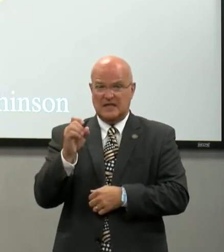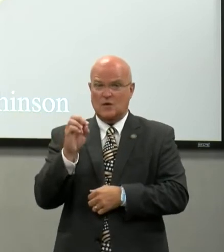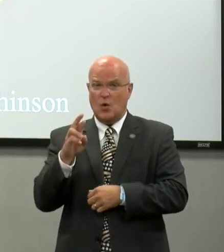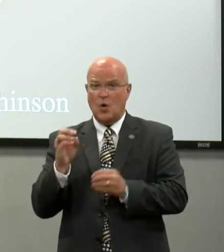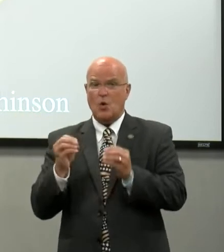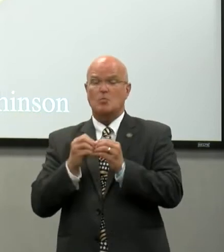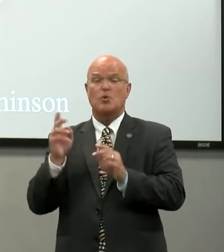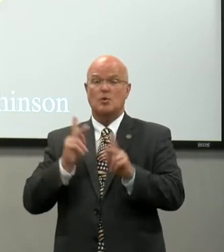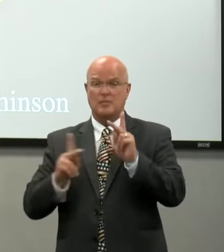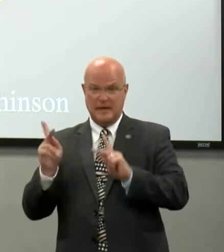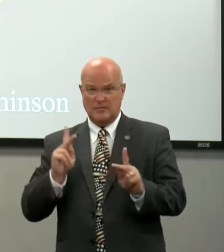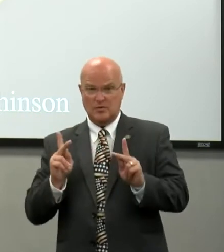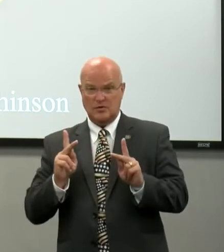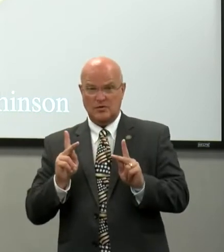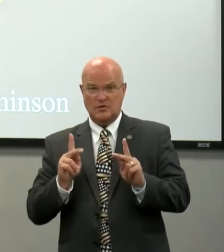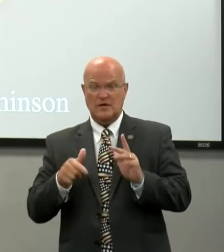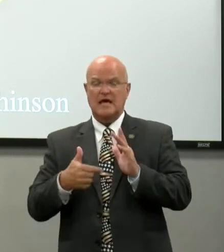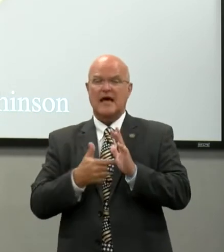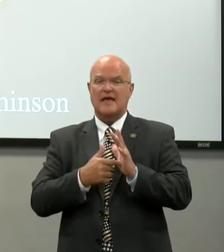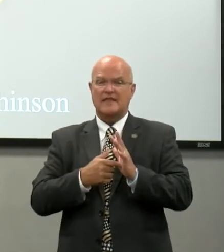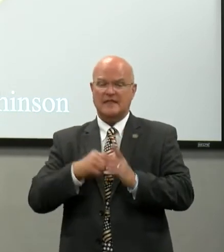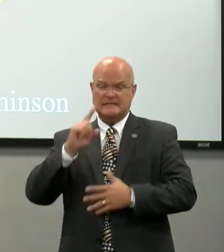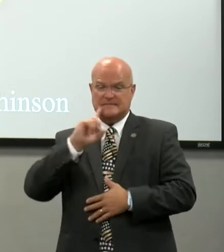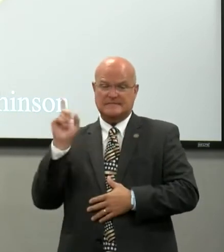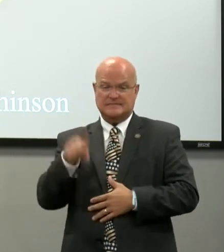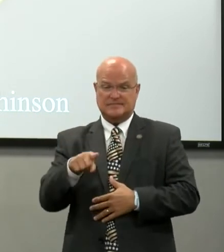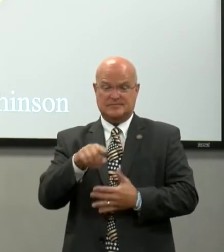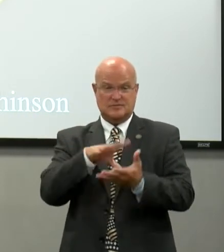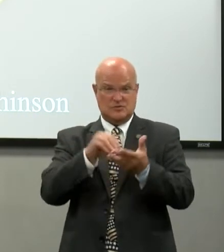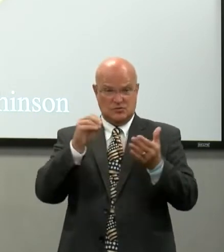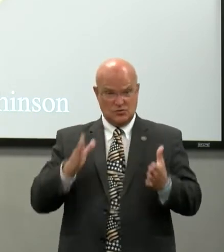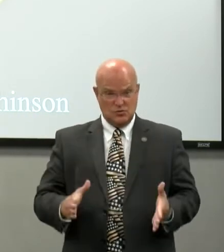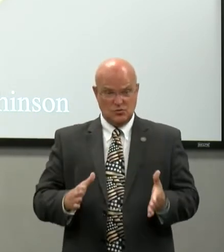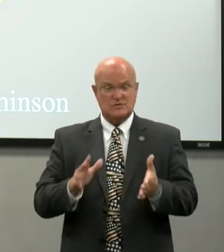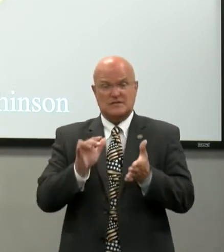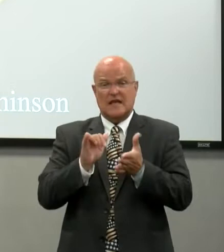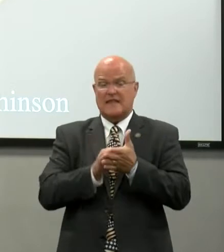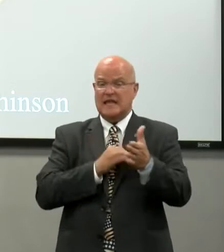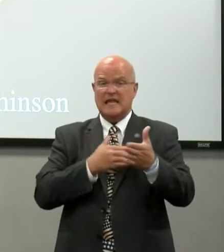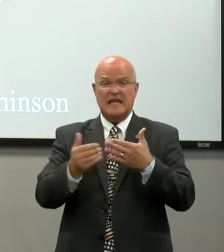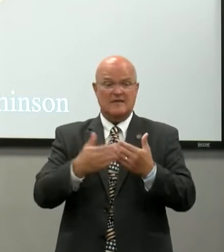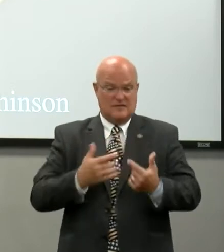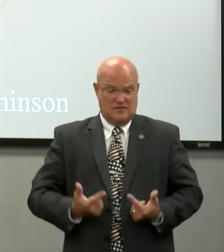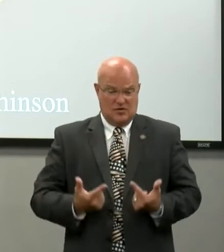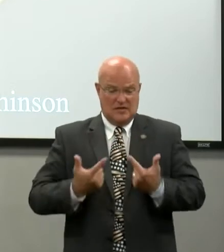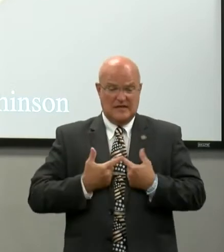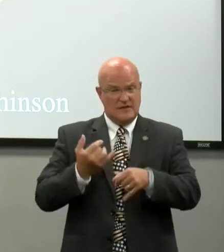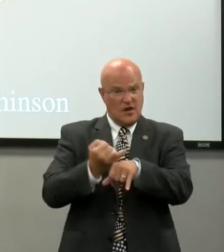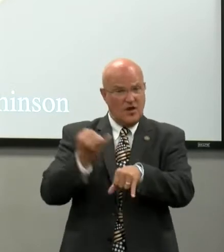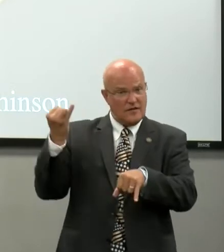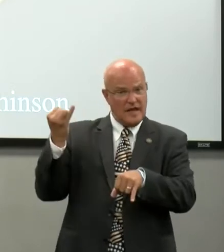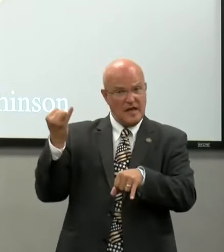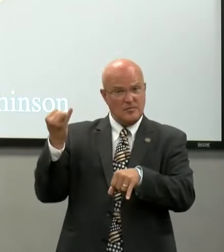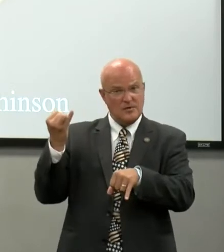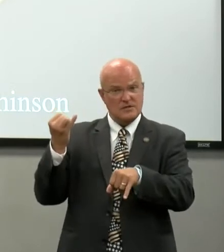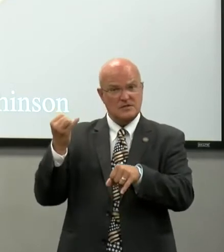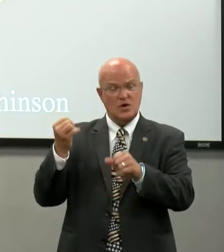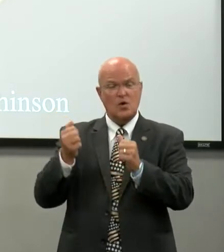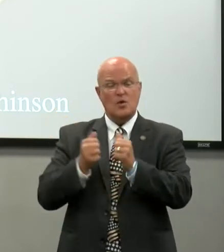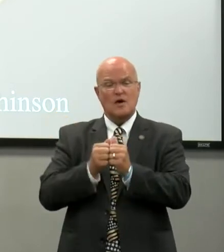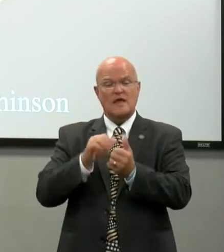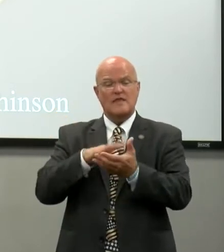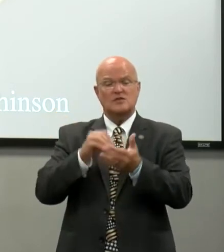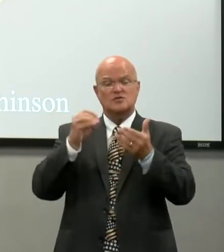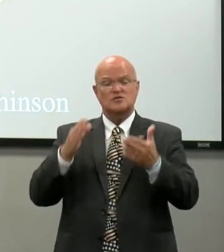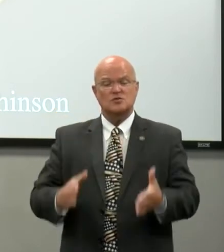more. And so this is an admonition to the students that even if you're living off campus, under the student code